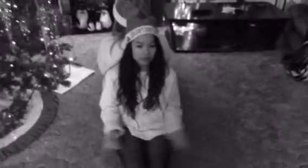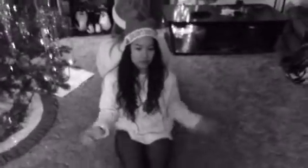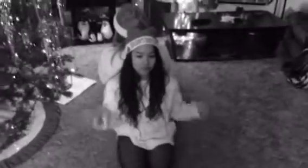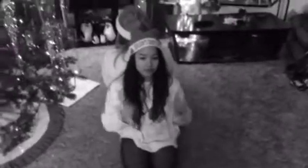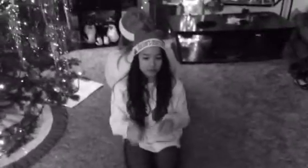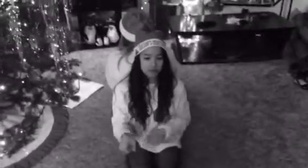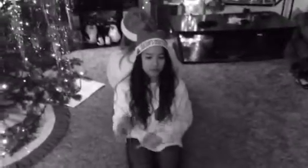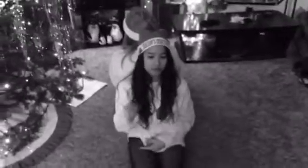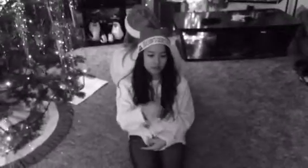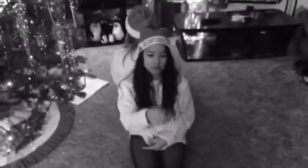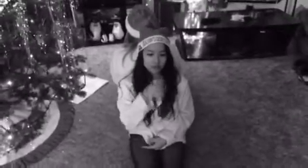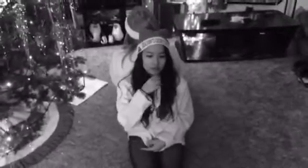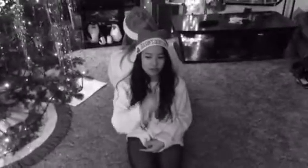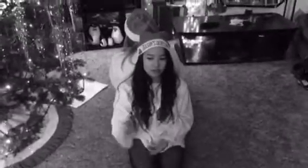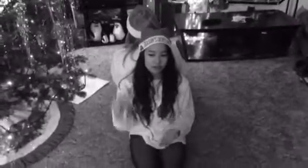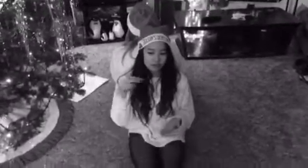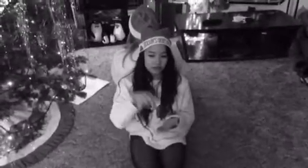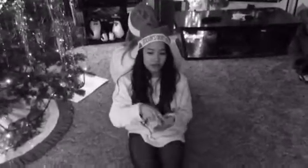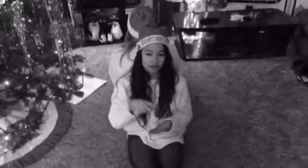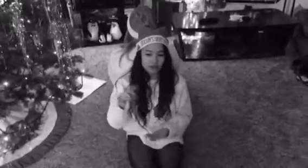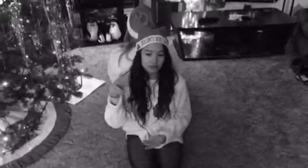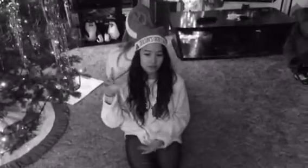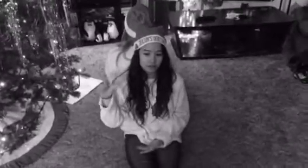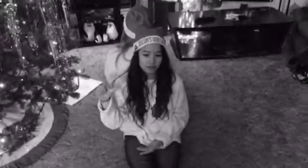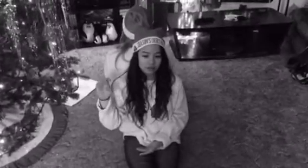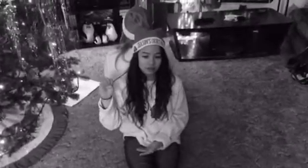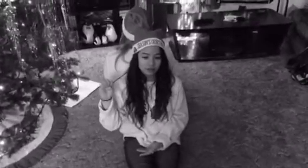When your legs don't work like they used to before